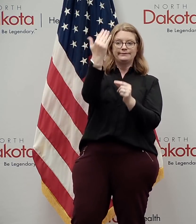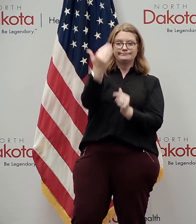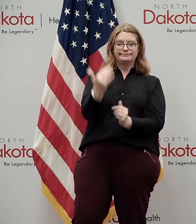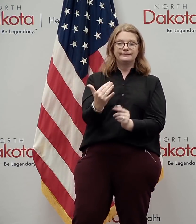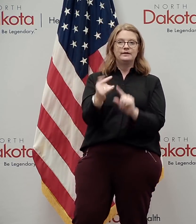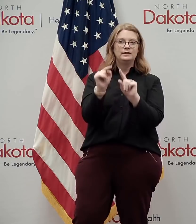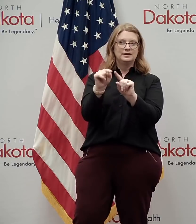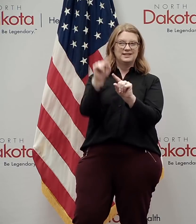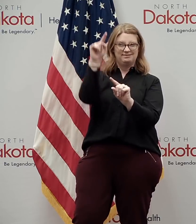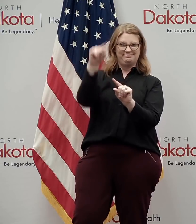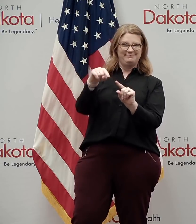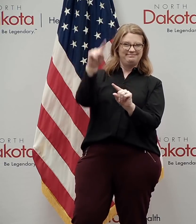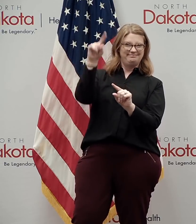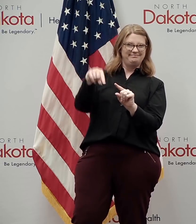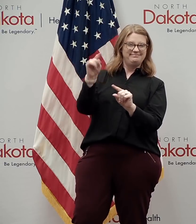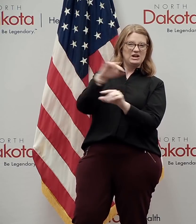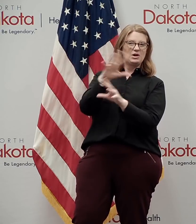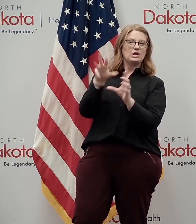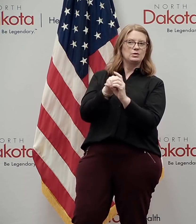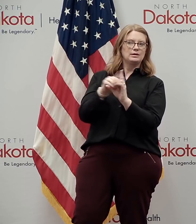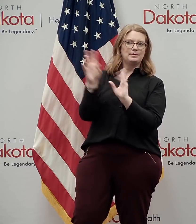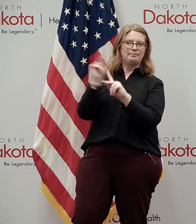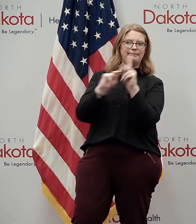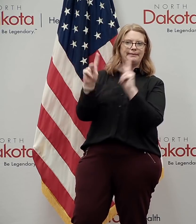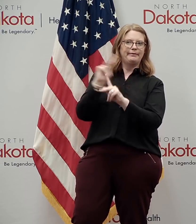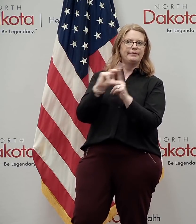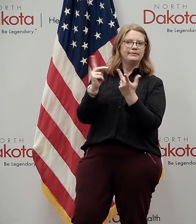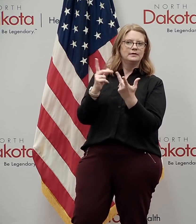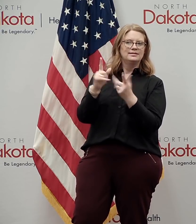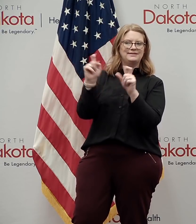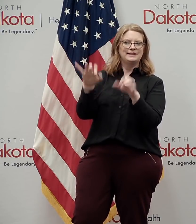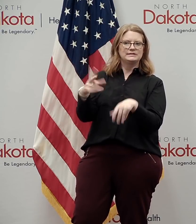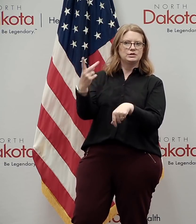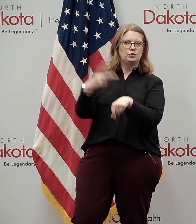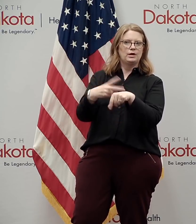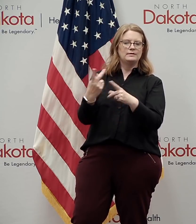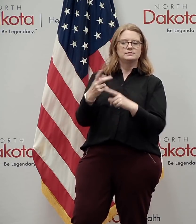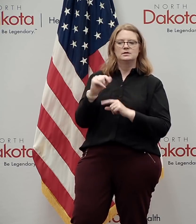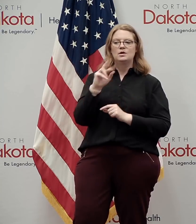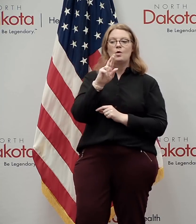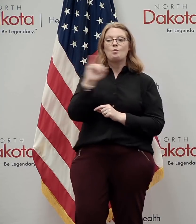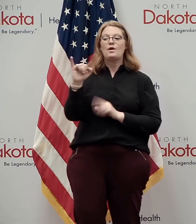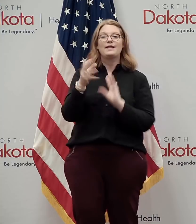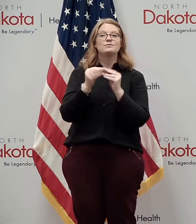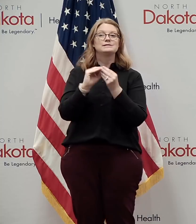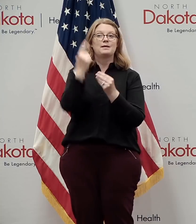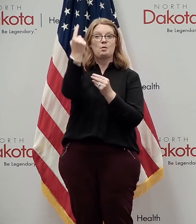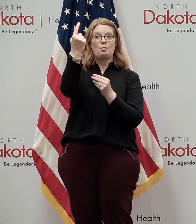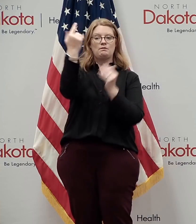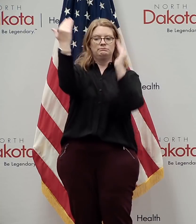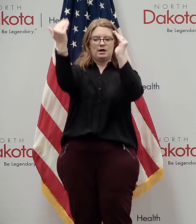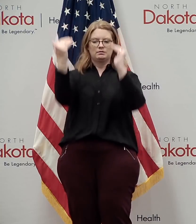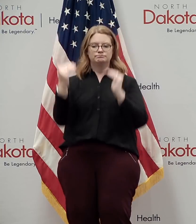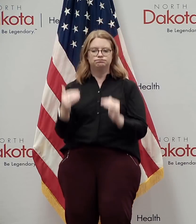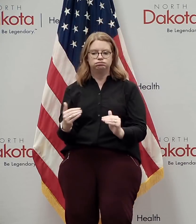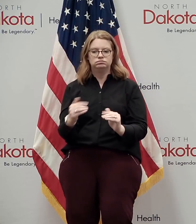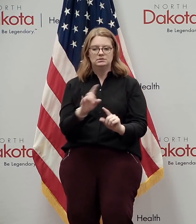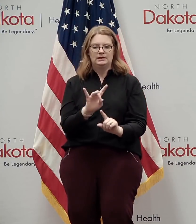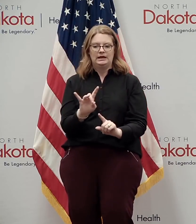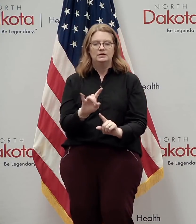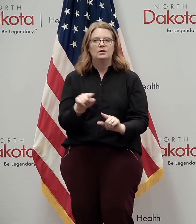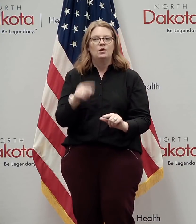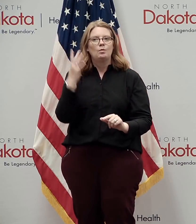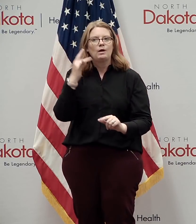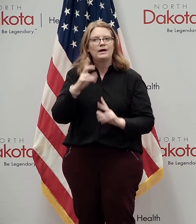of per capita tested, they're counting people that they've tested twice. Rhode Island was #1. Now they're down below us because Rhode Island